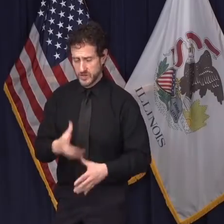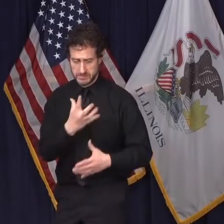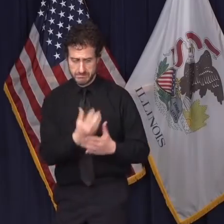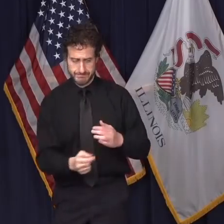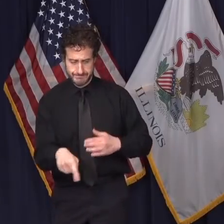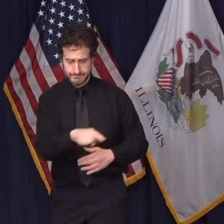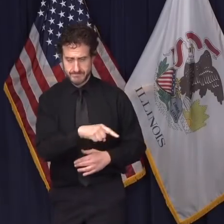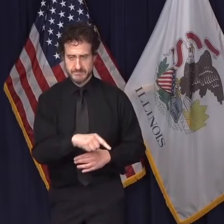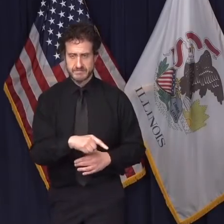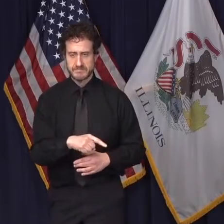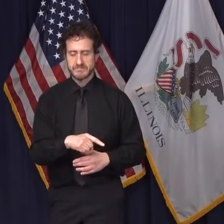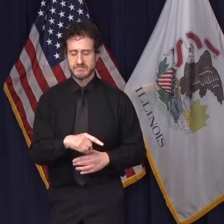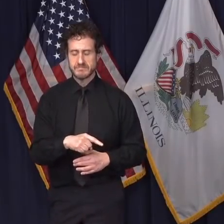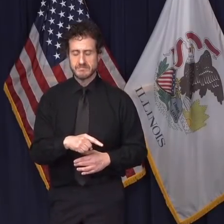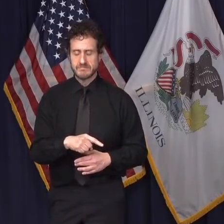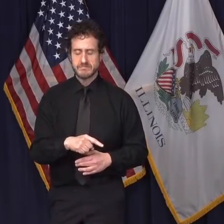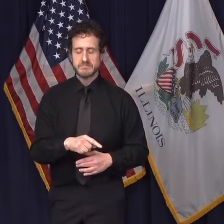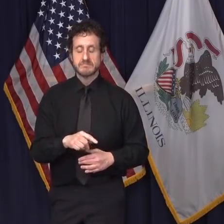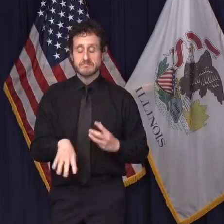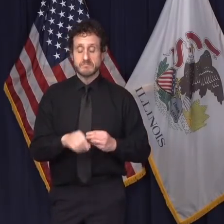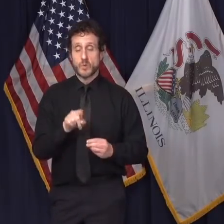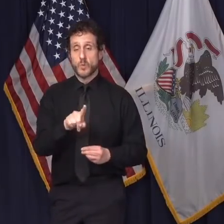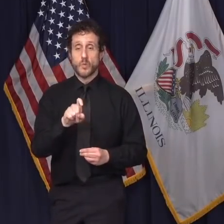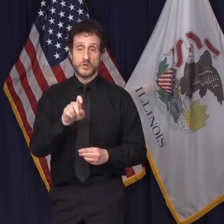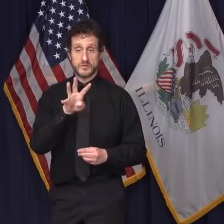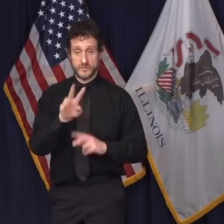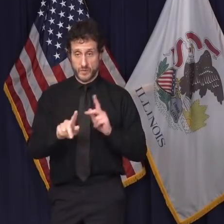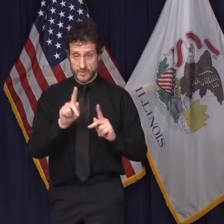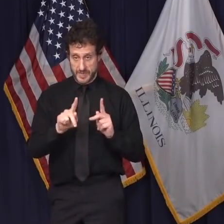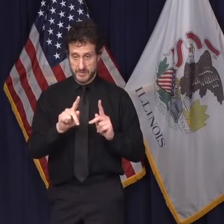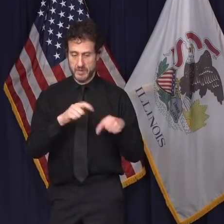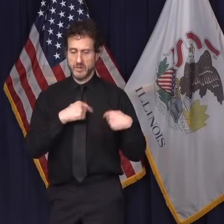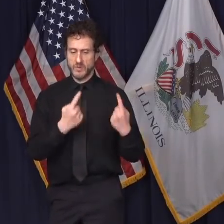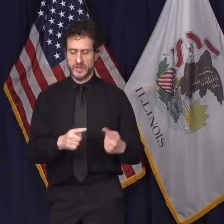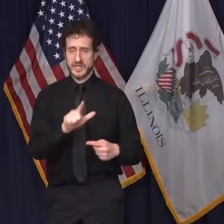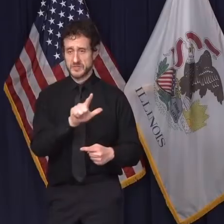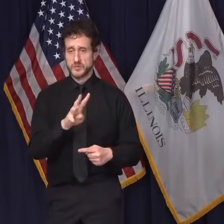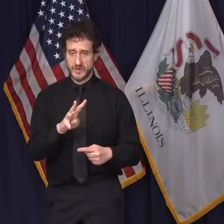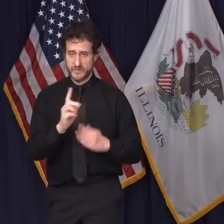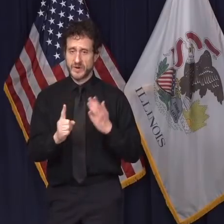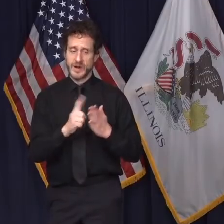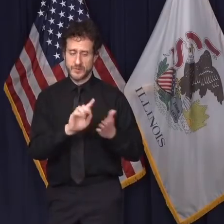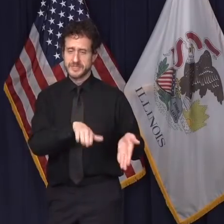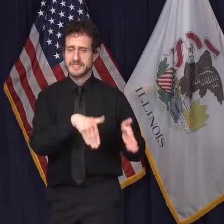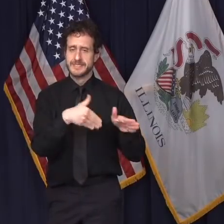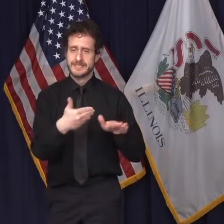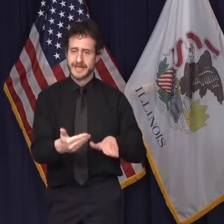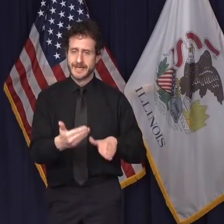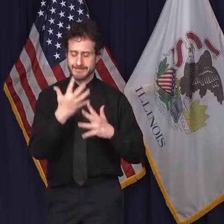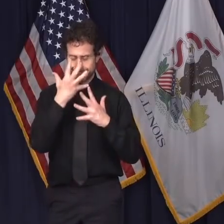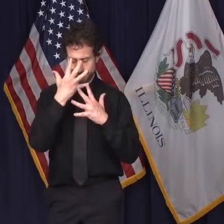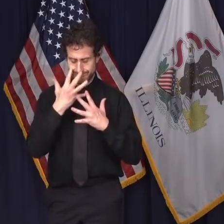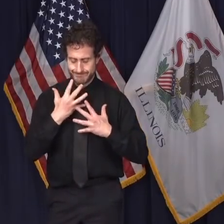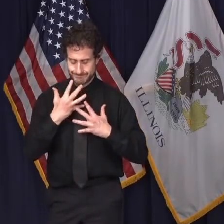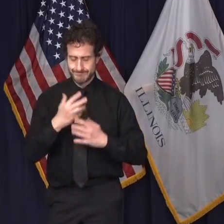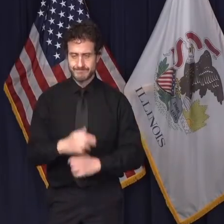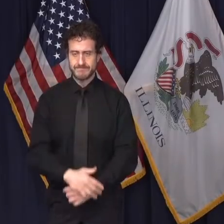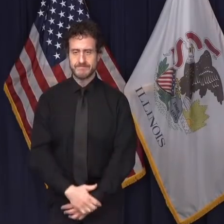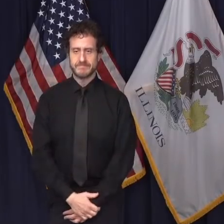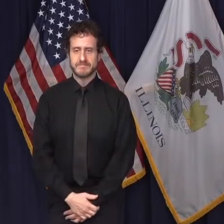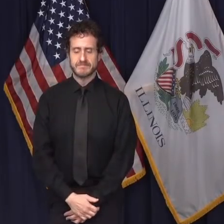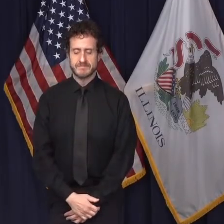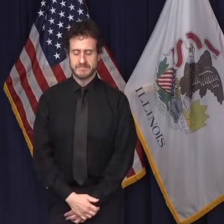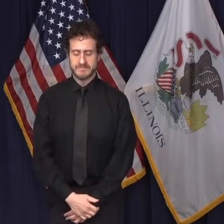an additional 104 individuals were reported to have lost their lives in the last 24 hours.